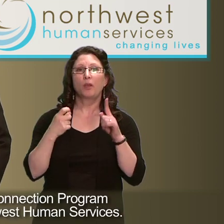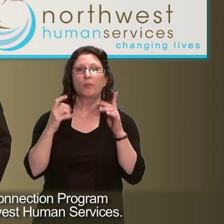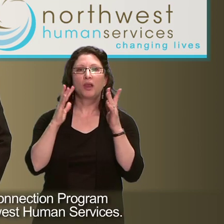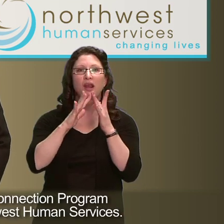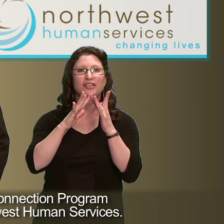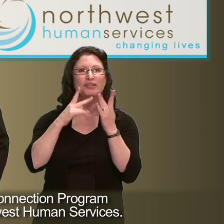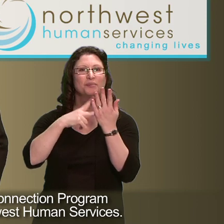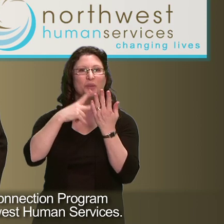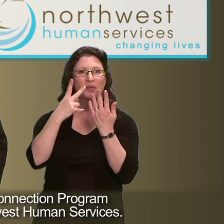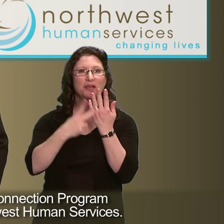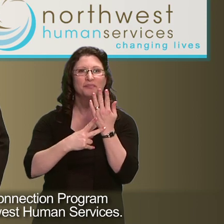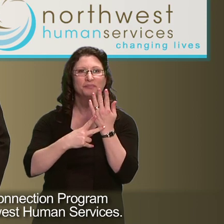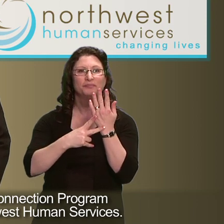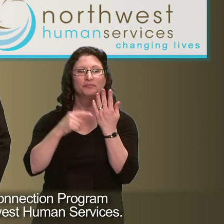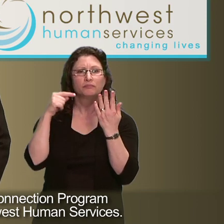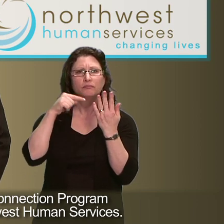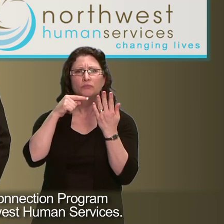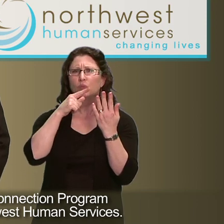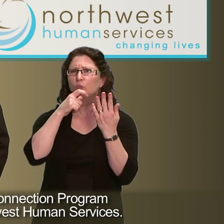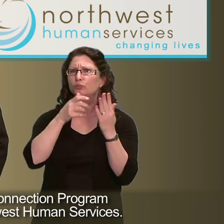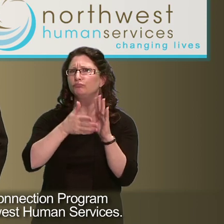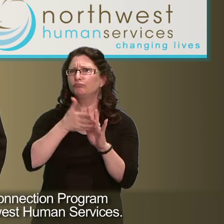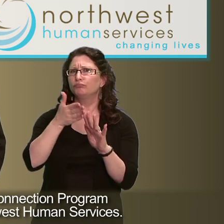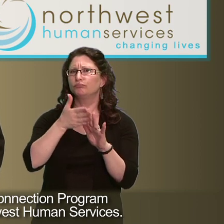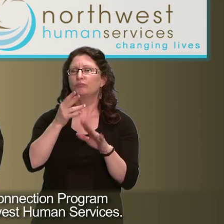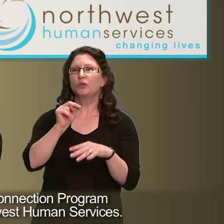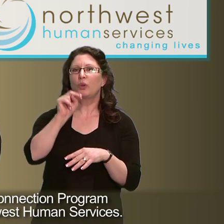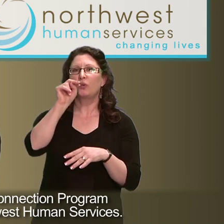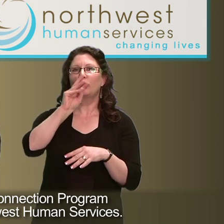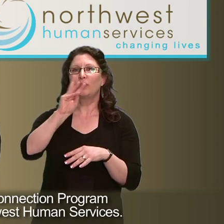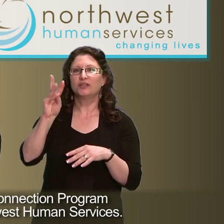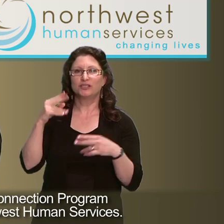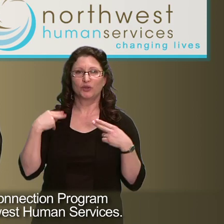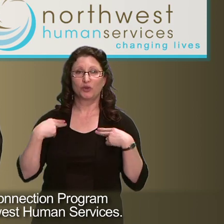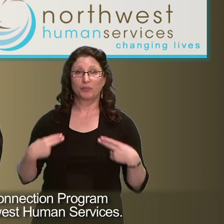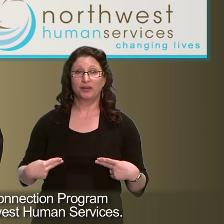We're from the Connection Program operated by Northwest Human Services.